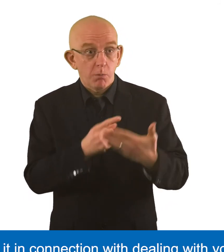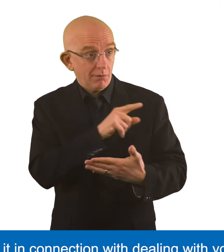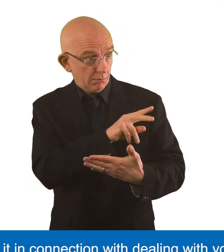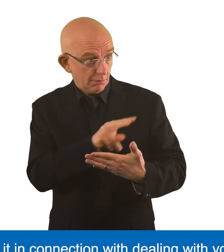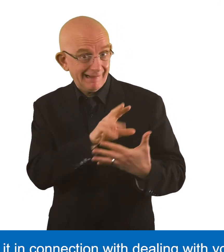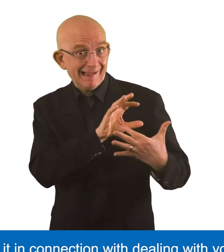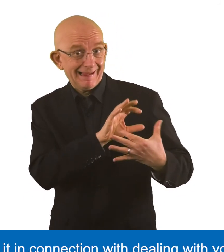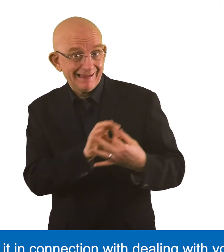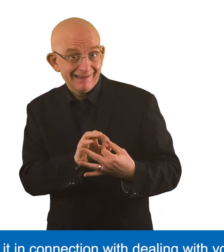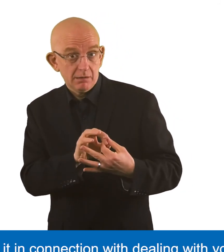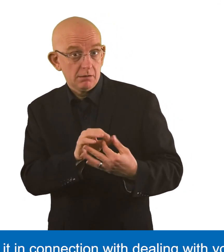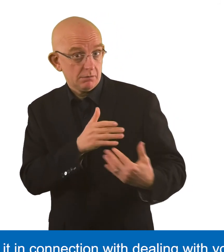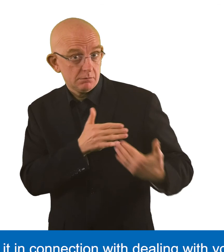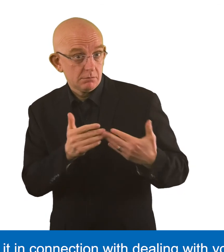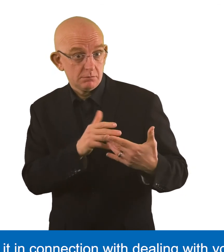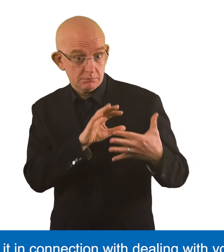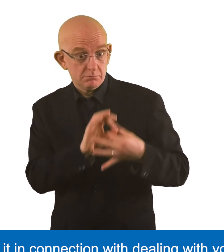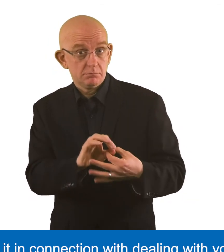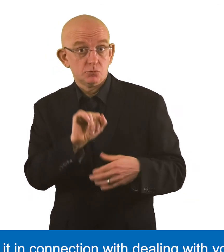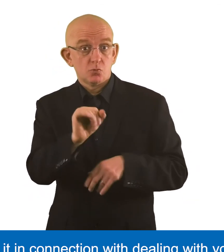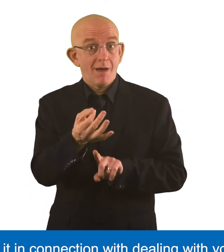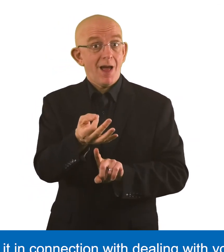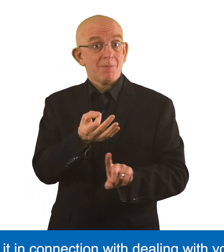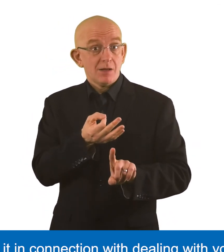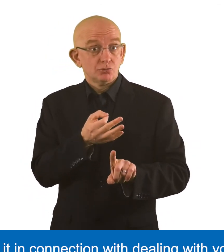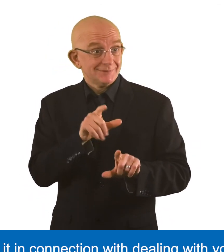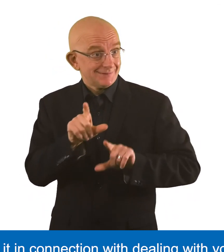with dealing with your application and the selection process.